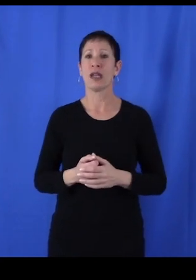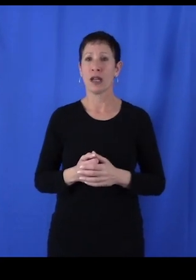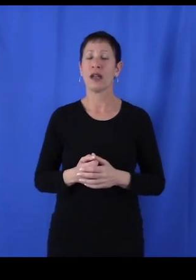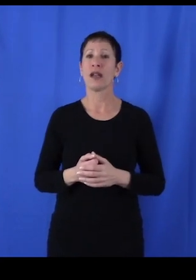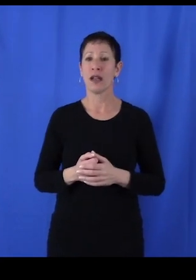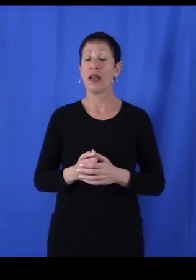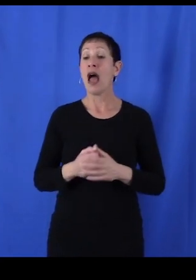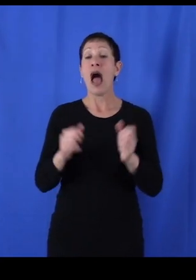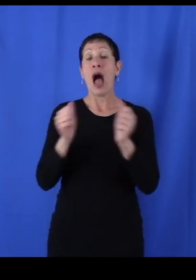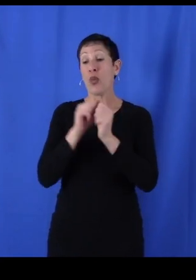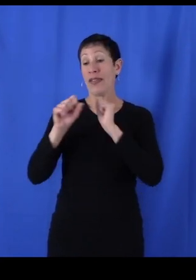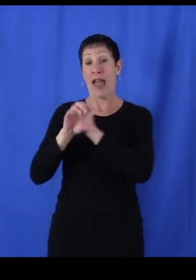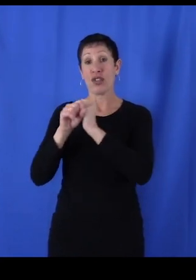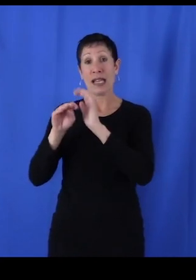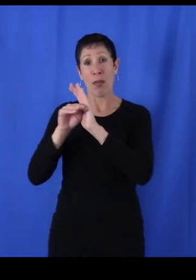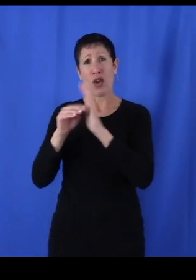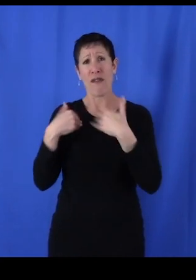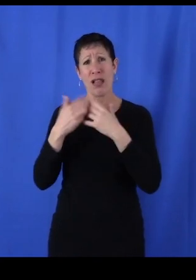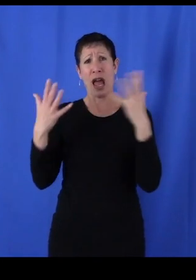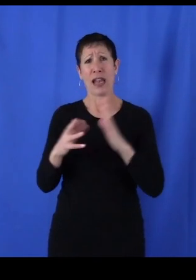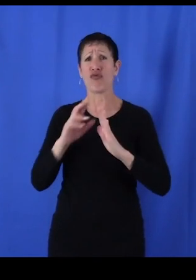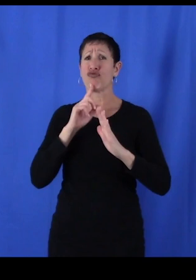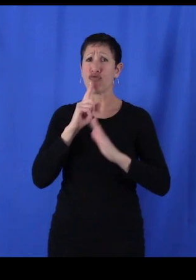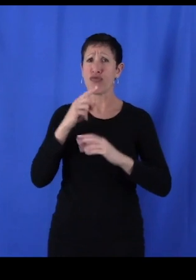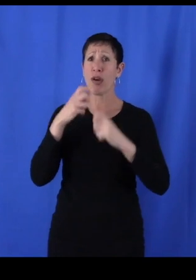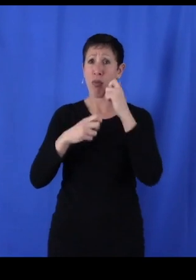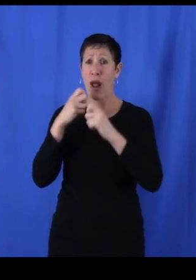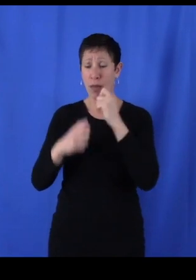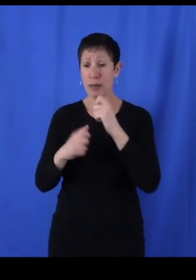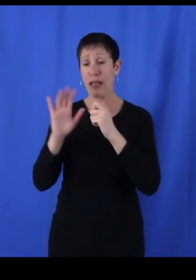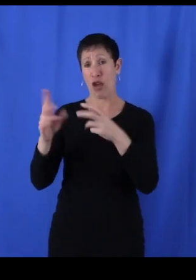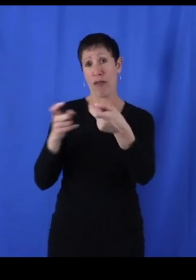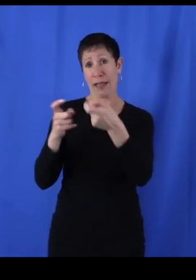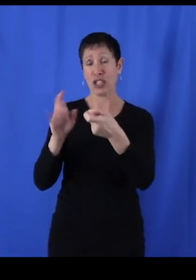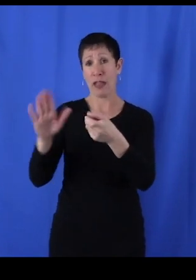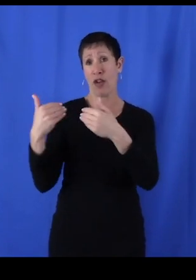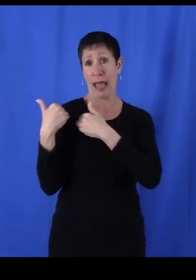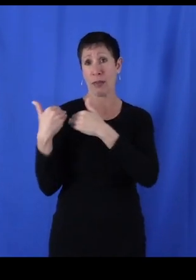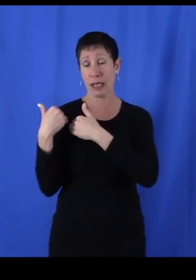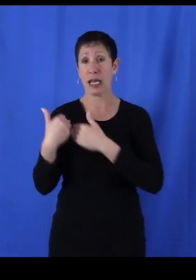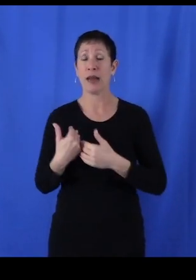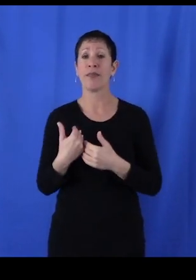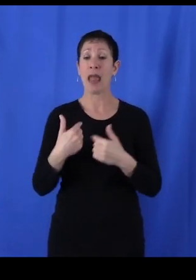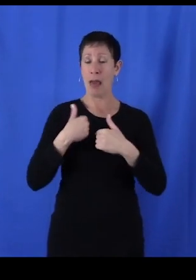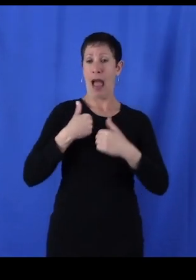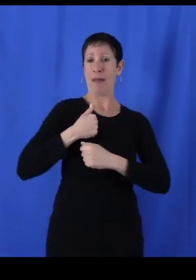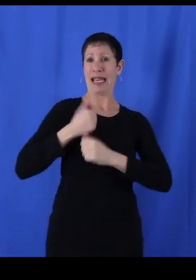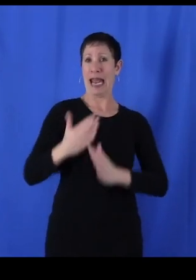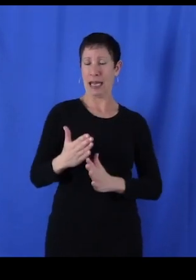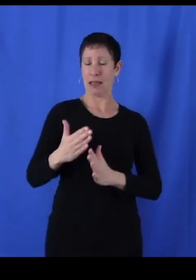model, regulation, and accountability. And as a Canadian, I'm all for saying